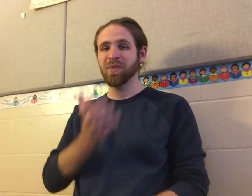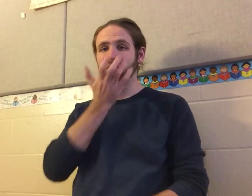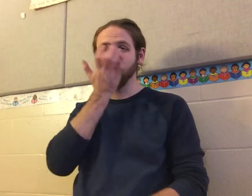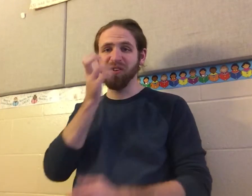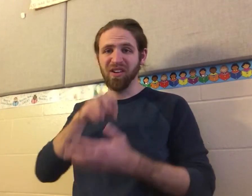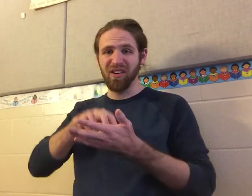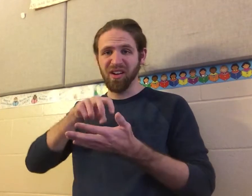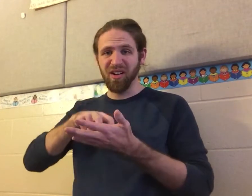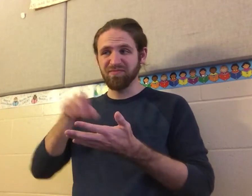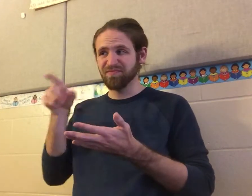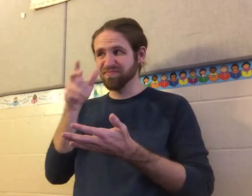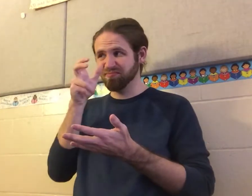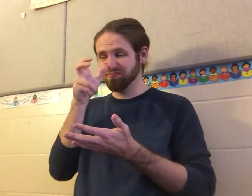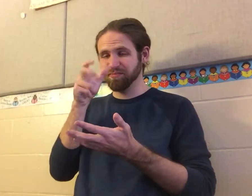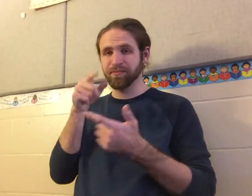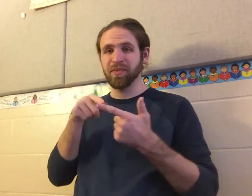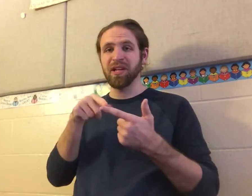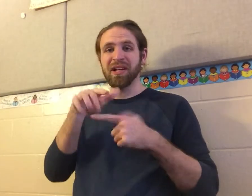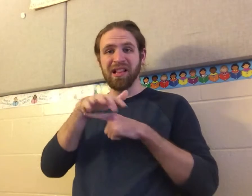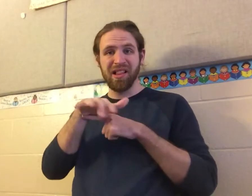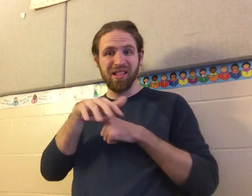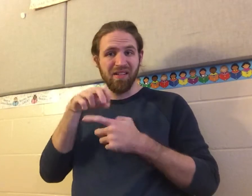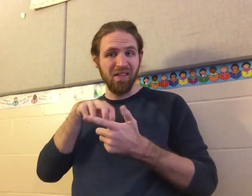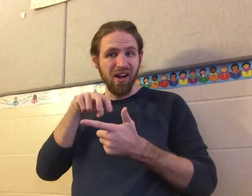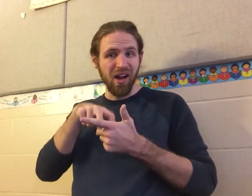Grasshoppers, leafhoppers, and aphids are all pests.